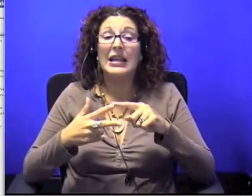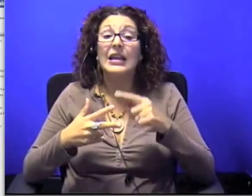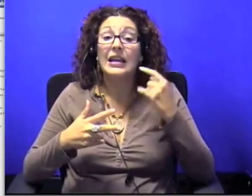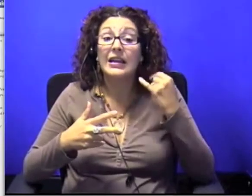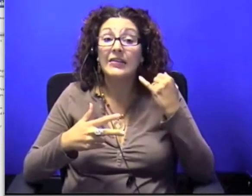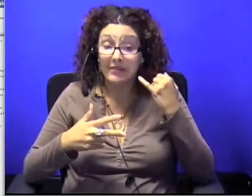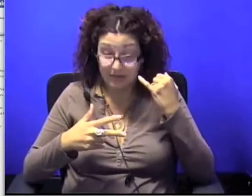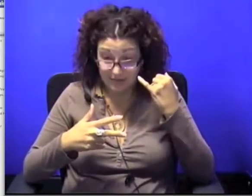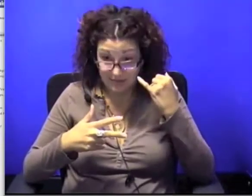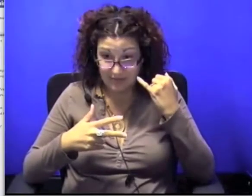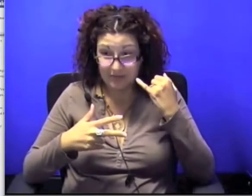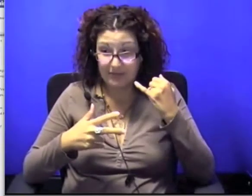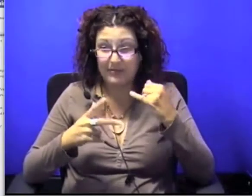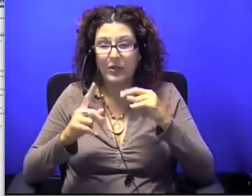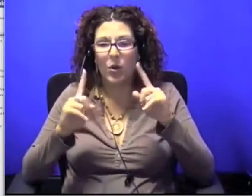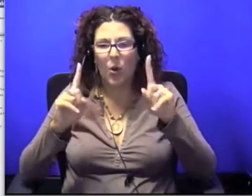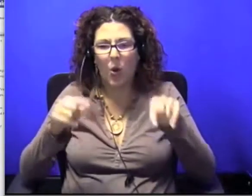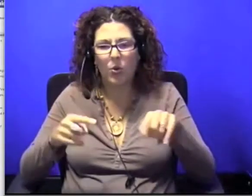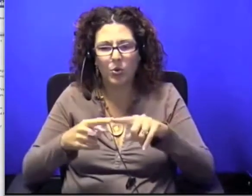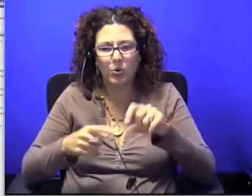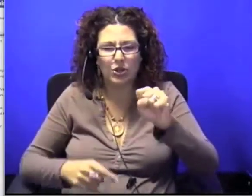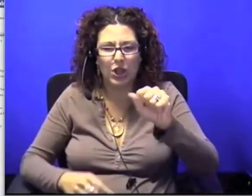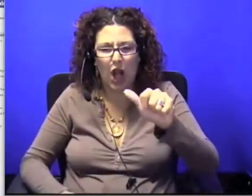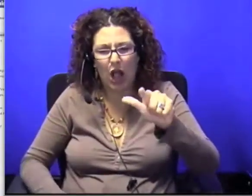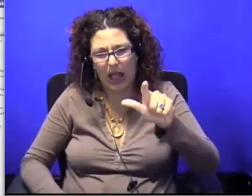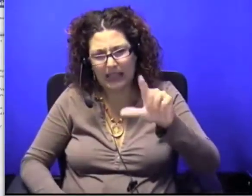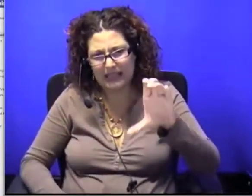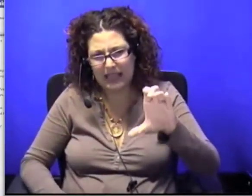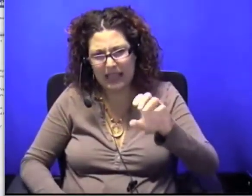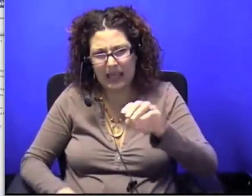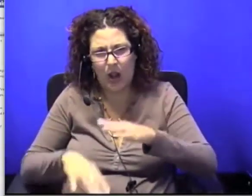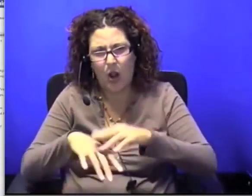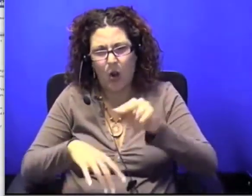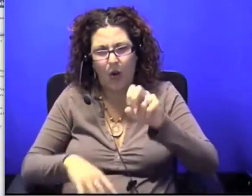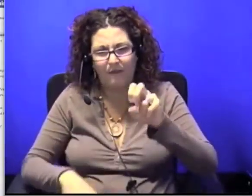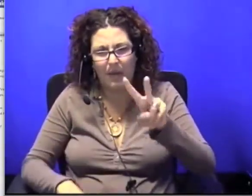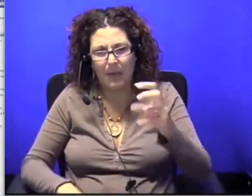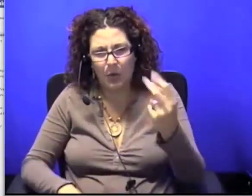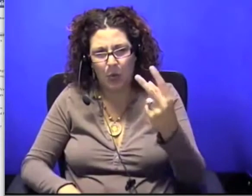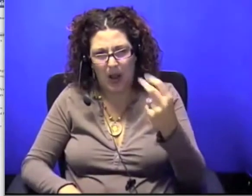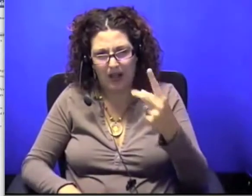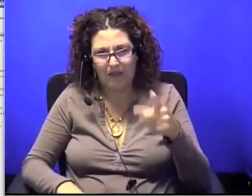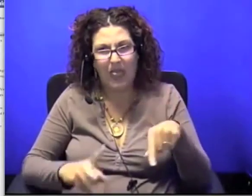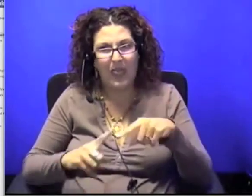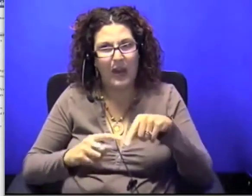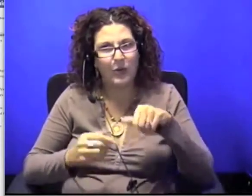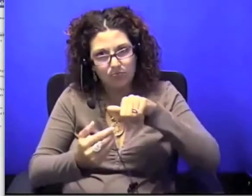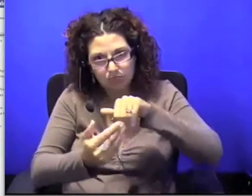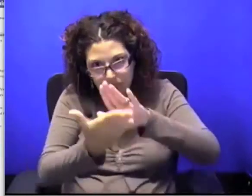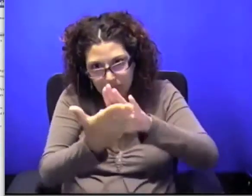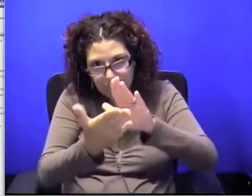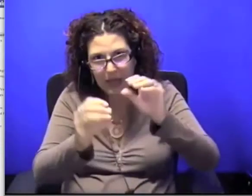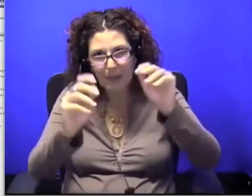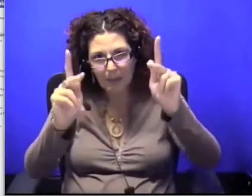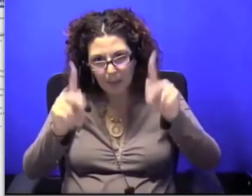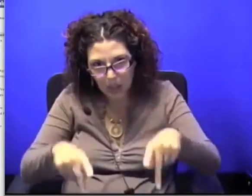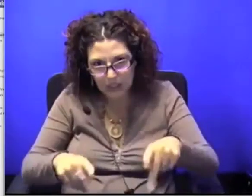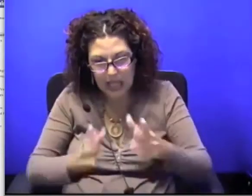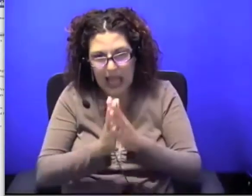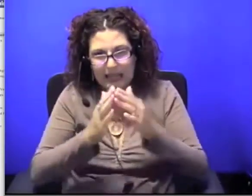to Salt Lake City, Utah for November the 12th. There, you can walk up and you can ask myself, Mr.